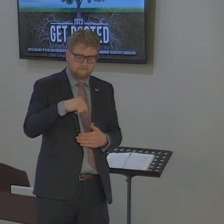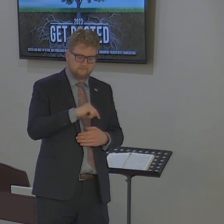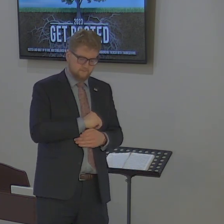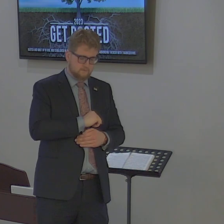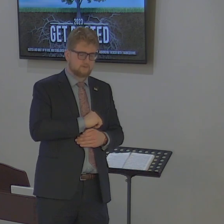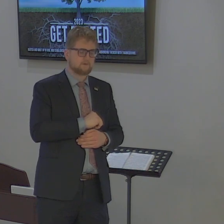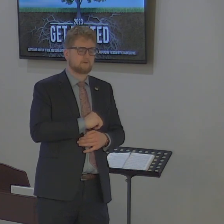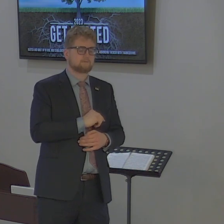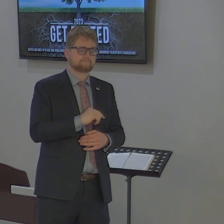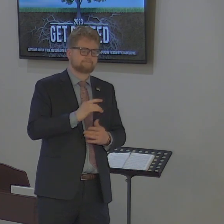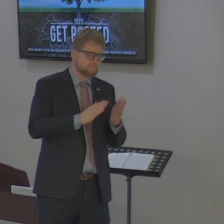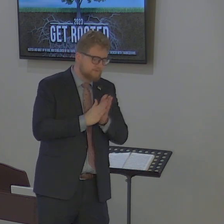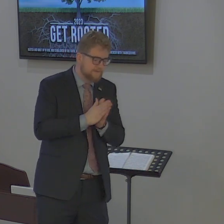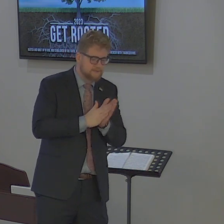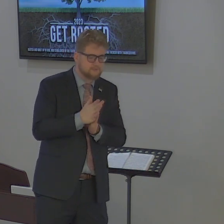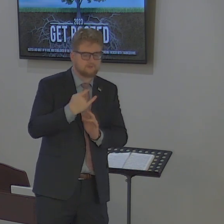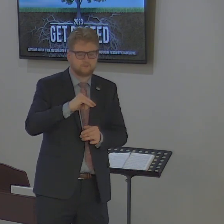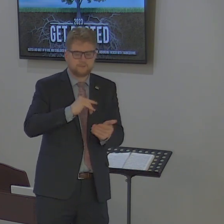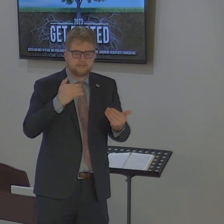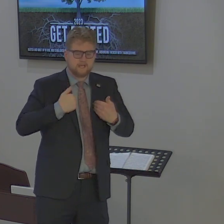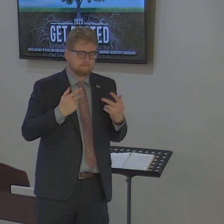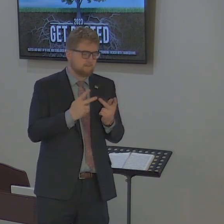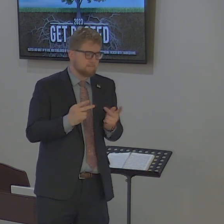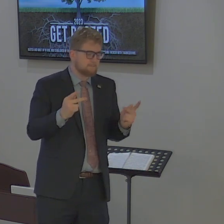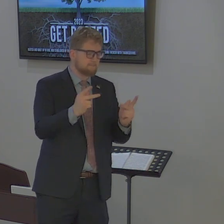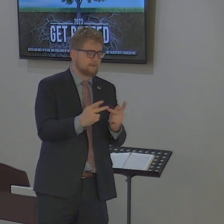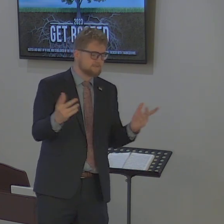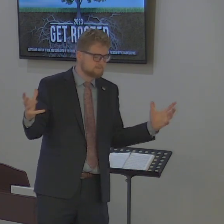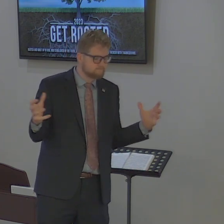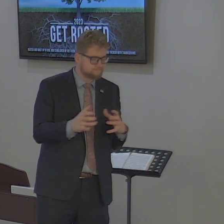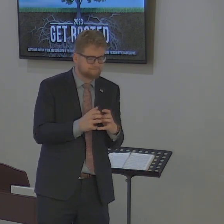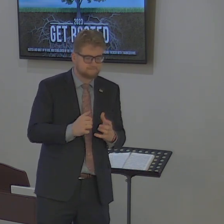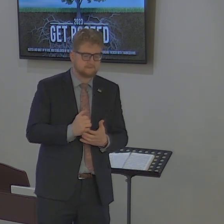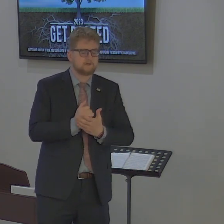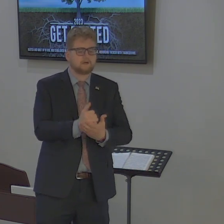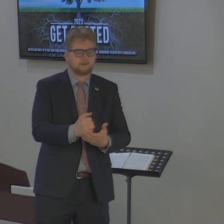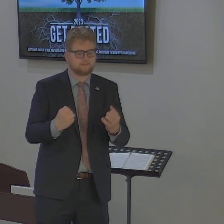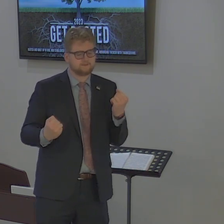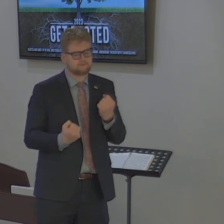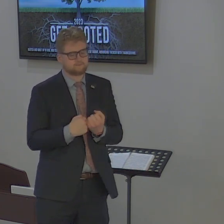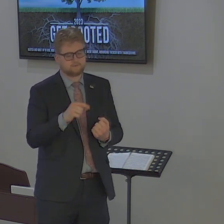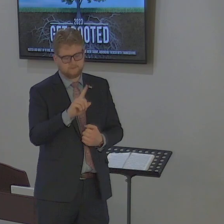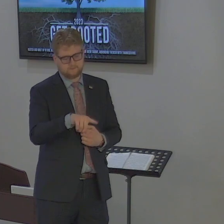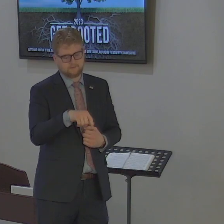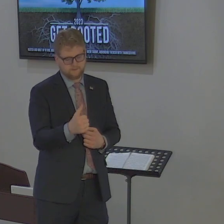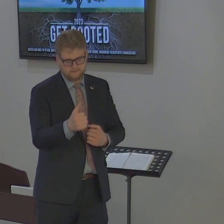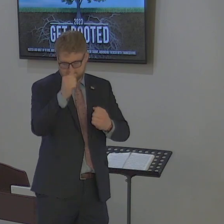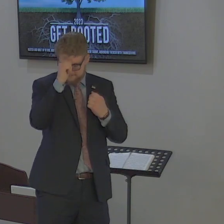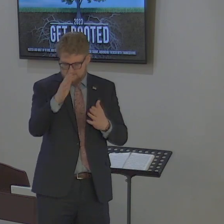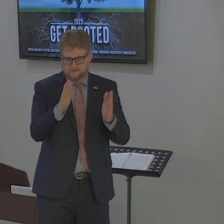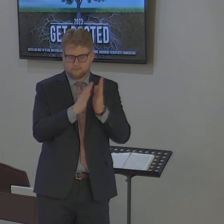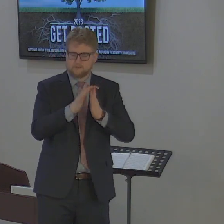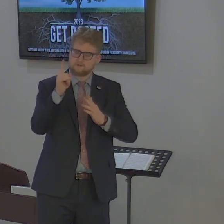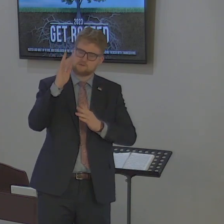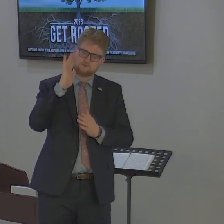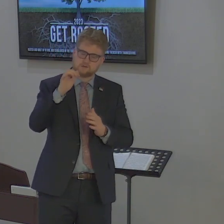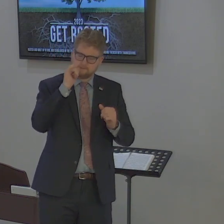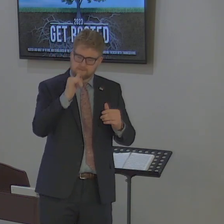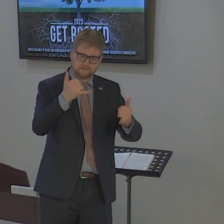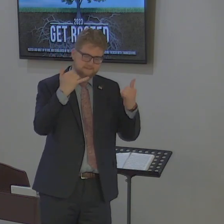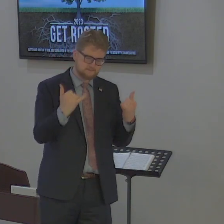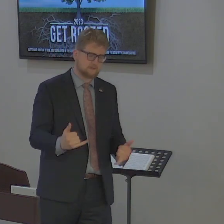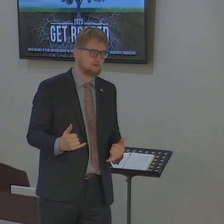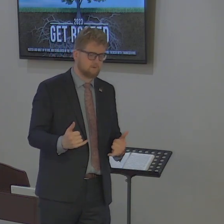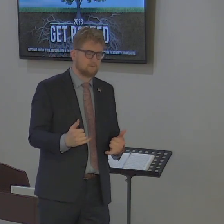reason. Thank you we have a place to come together to help and to support one another, Father. I pray that you'd bless now, Lord,